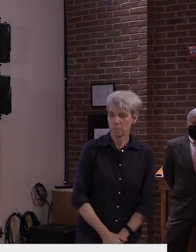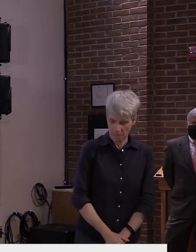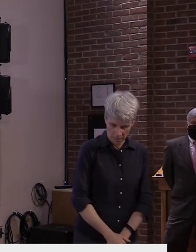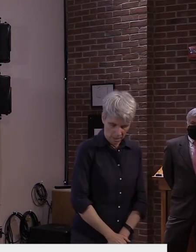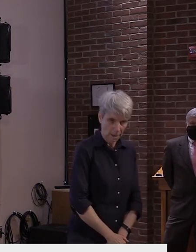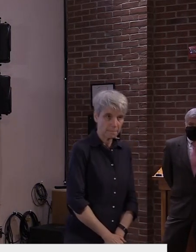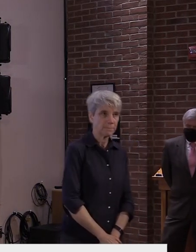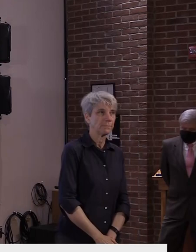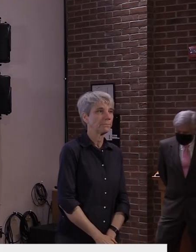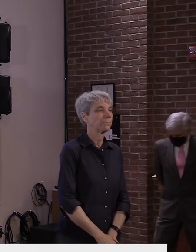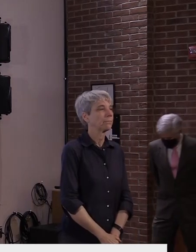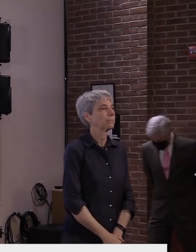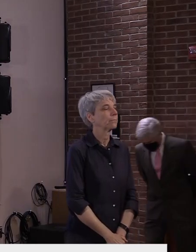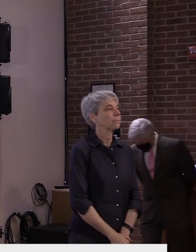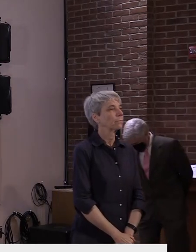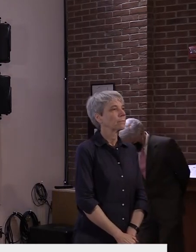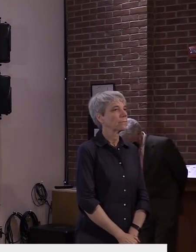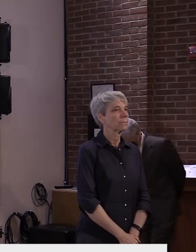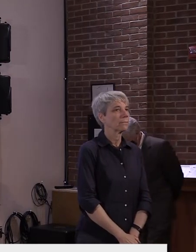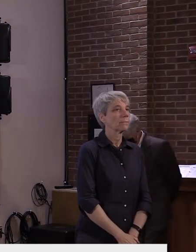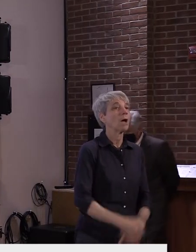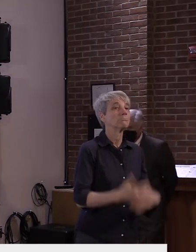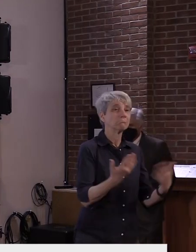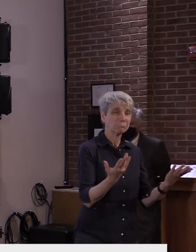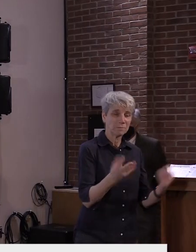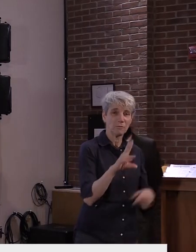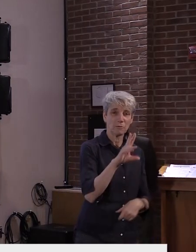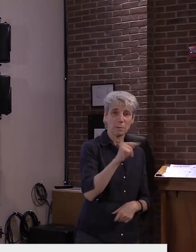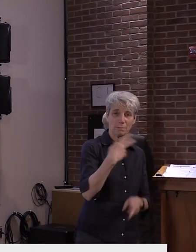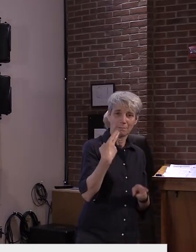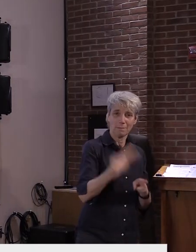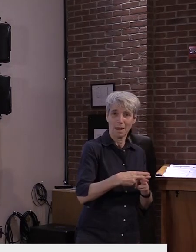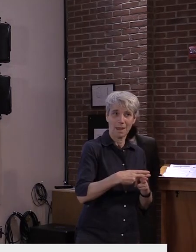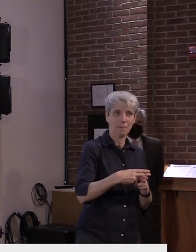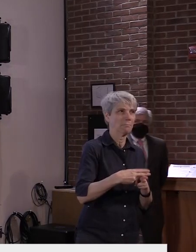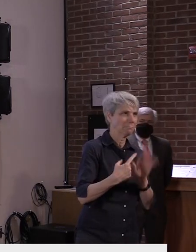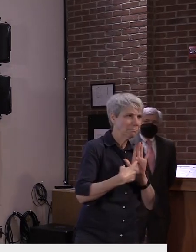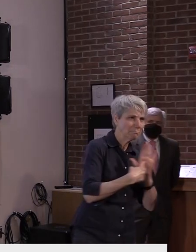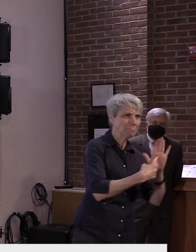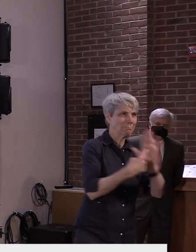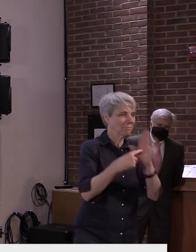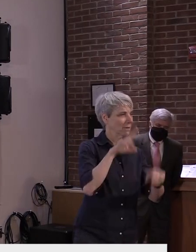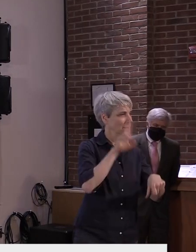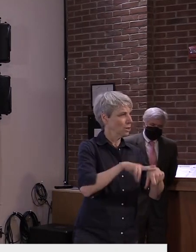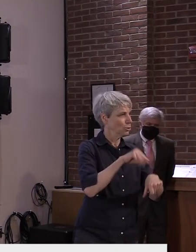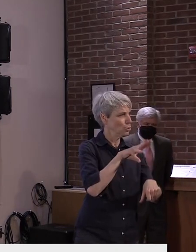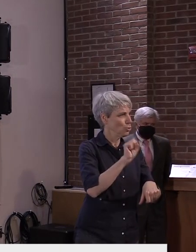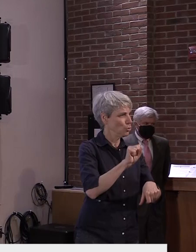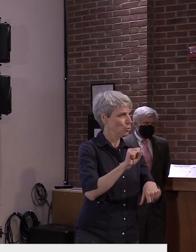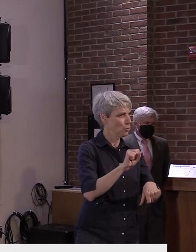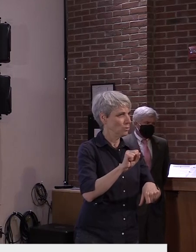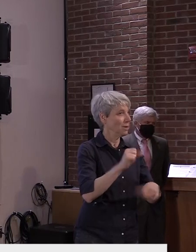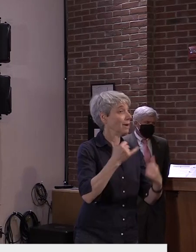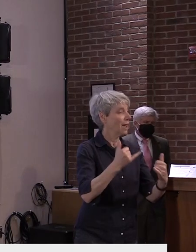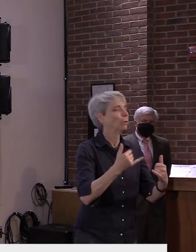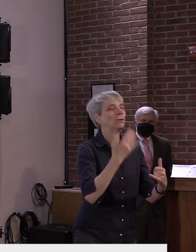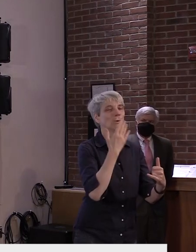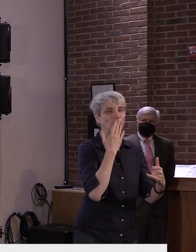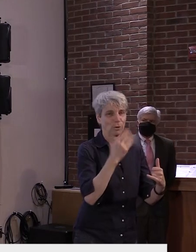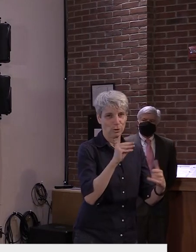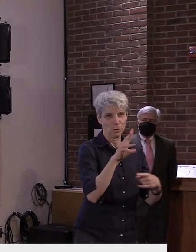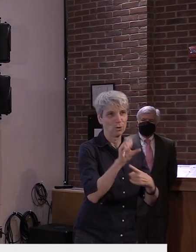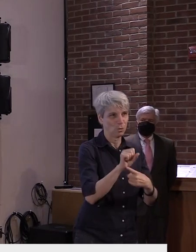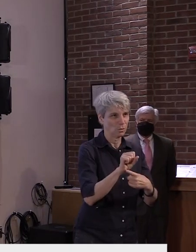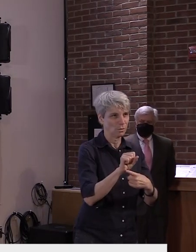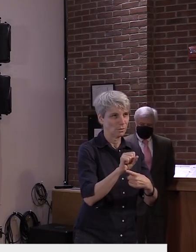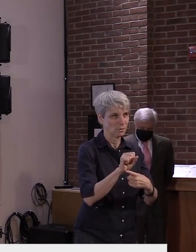So Vermont has made the national news again, but in a good way. Not that we're accustomed to